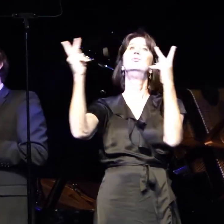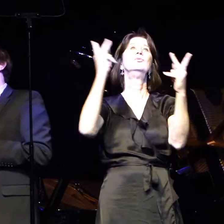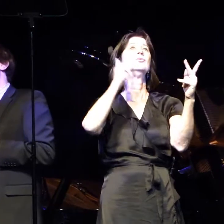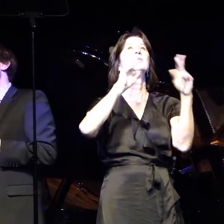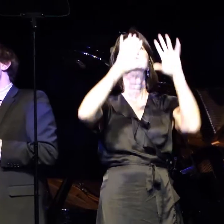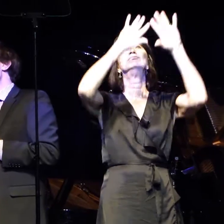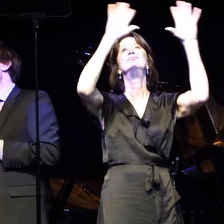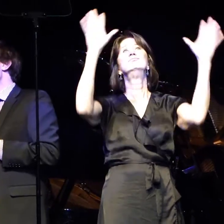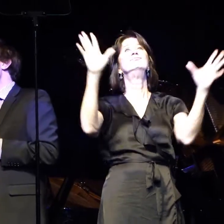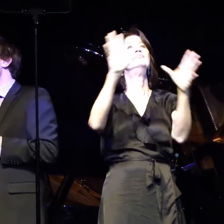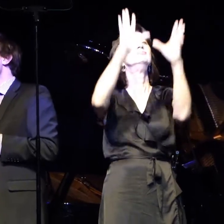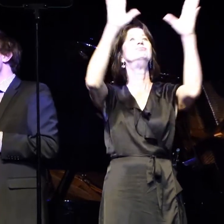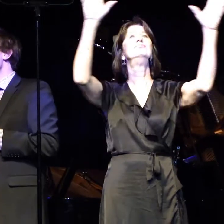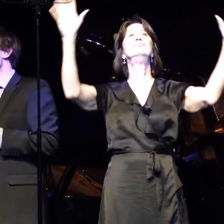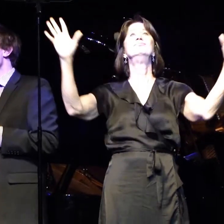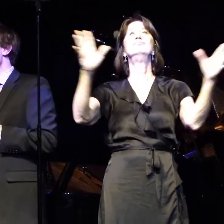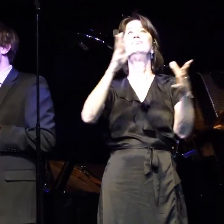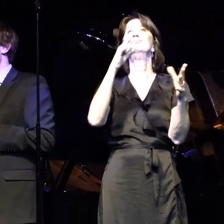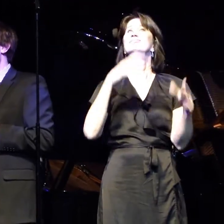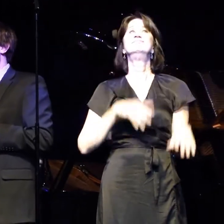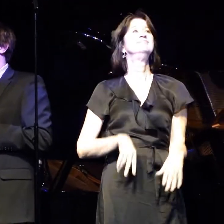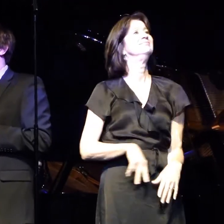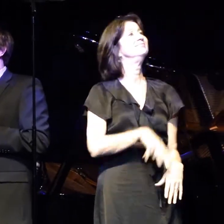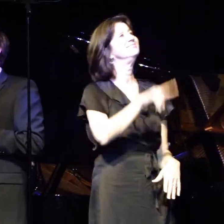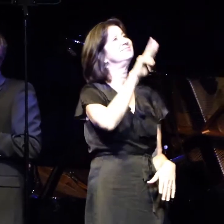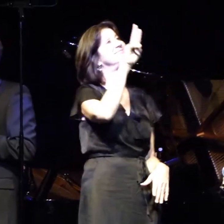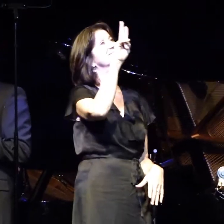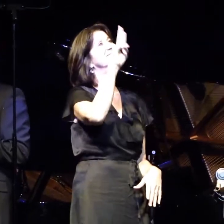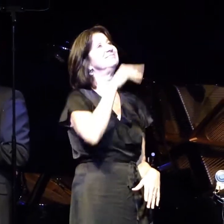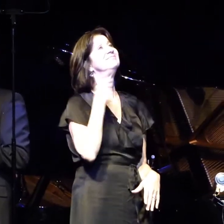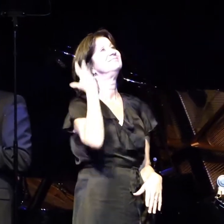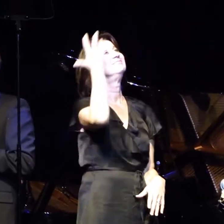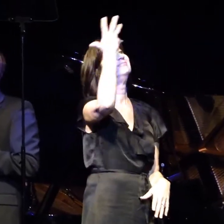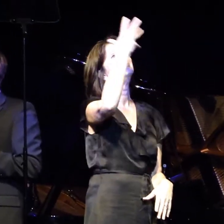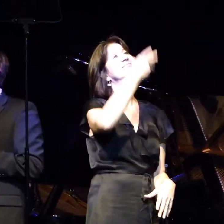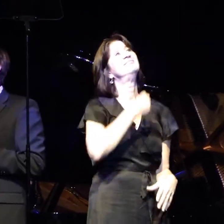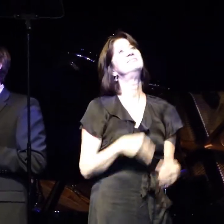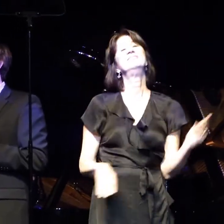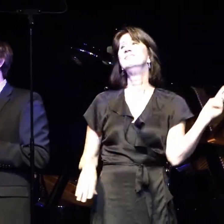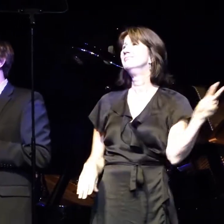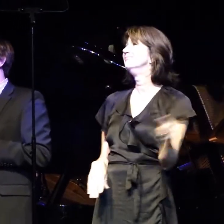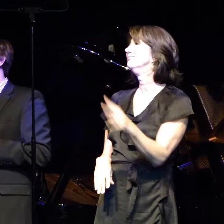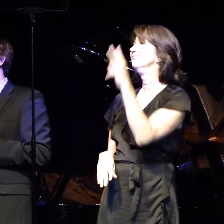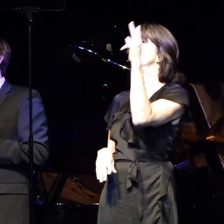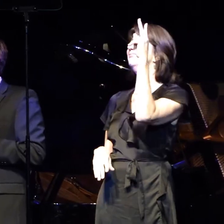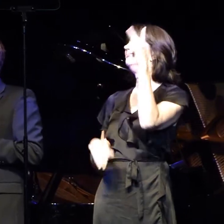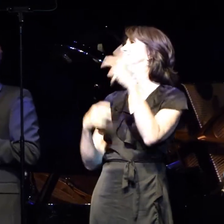I've looked at clouds from both sides now,